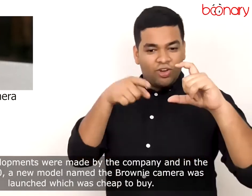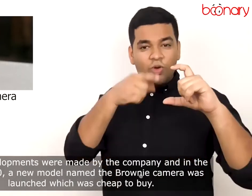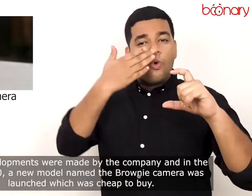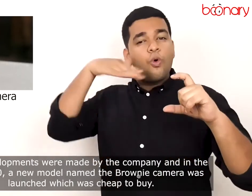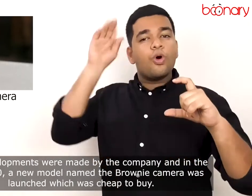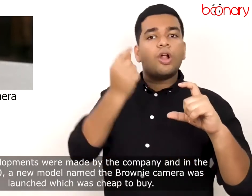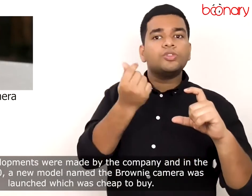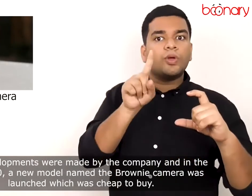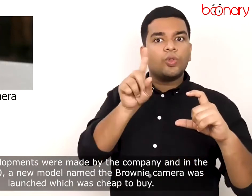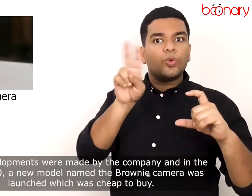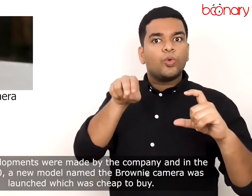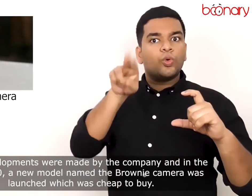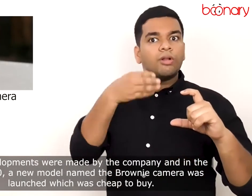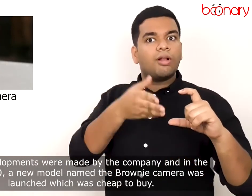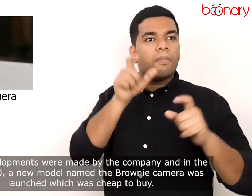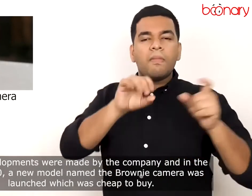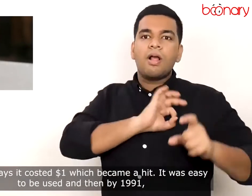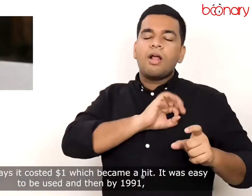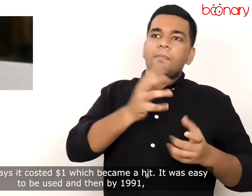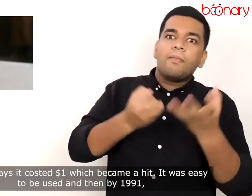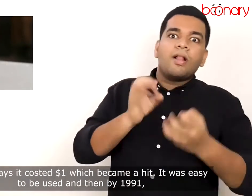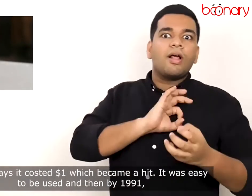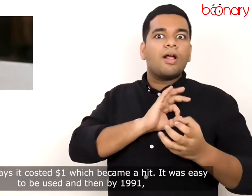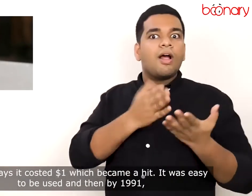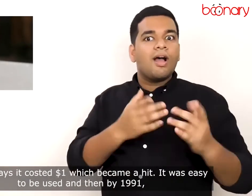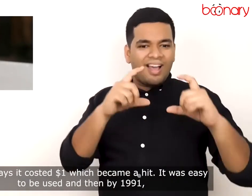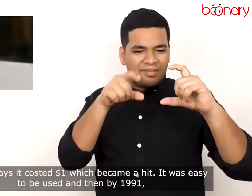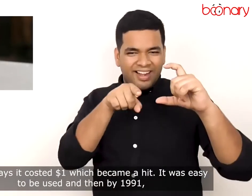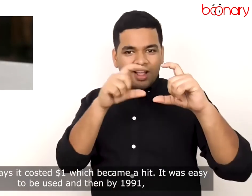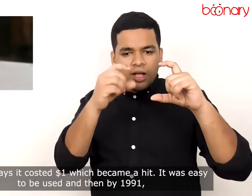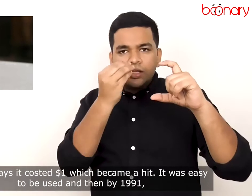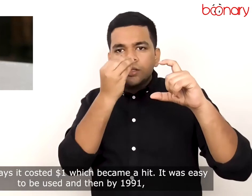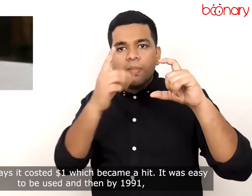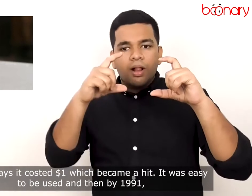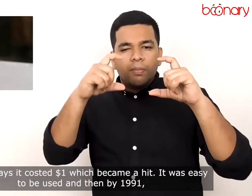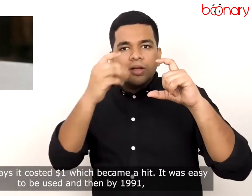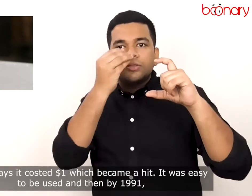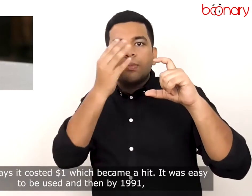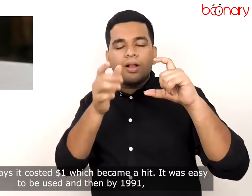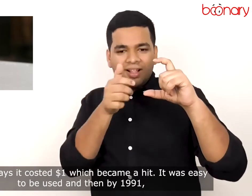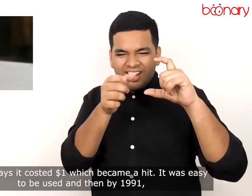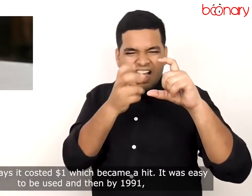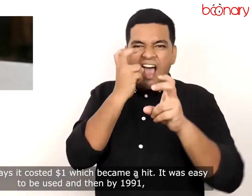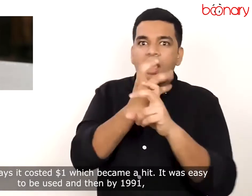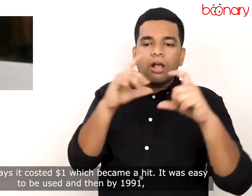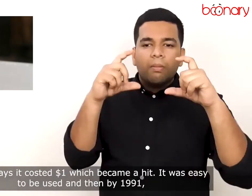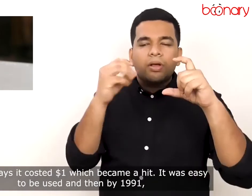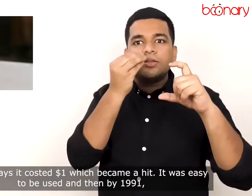was launched, which was cheap to buy. In those days, it costed $1, which became a hit. It was easy to be used,